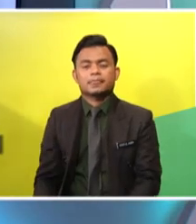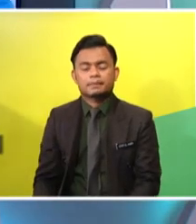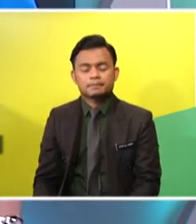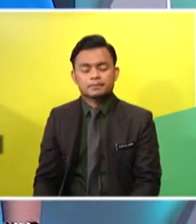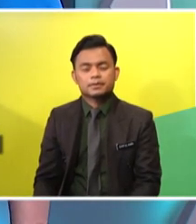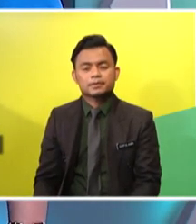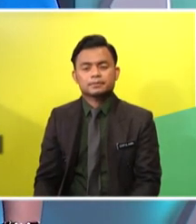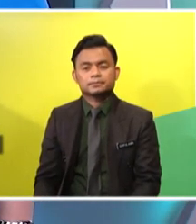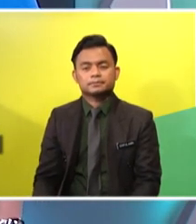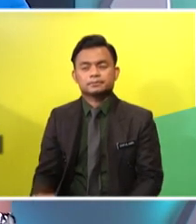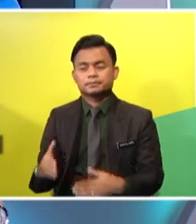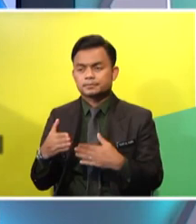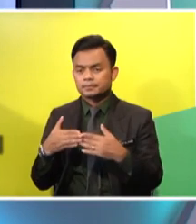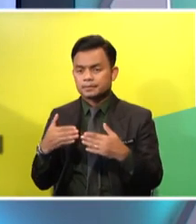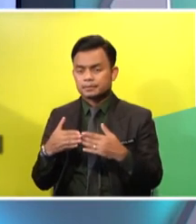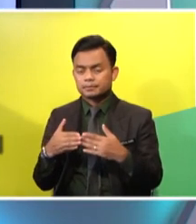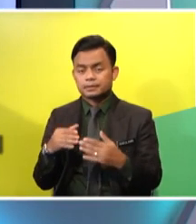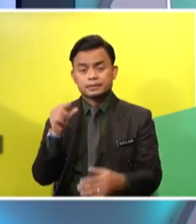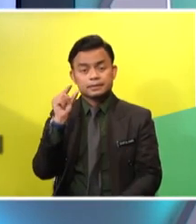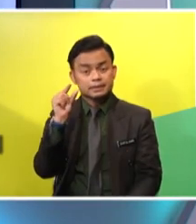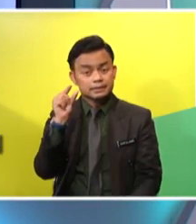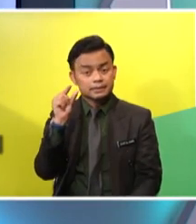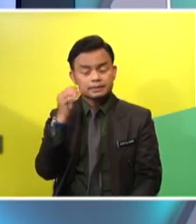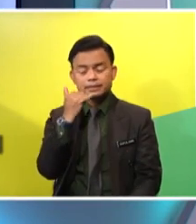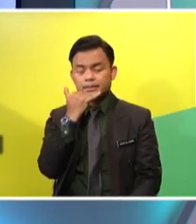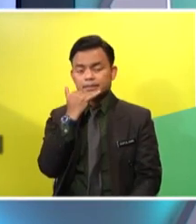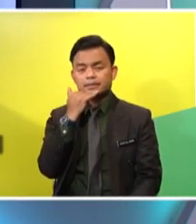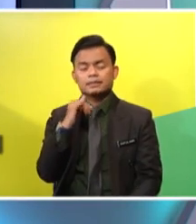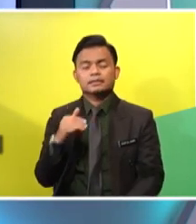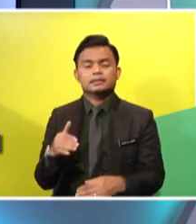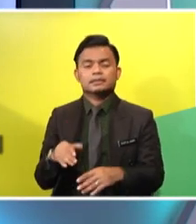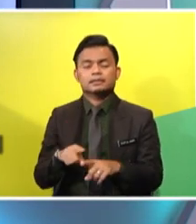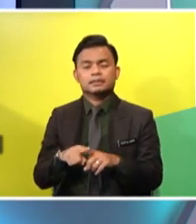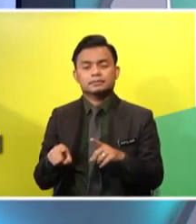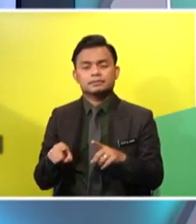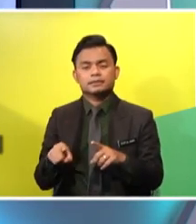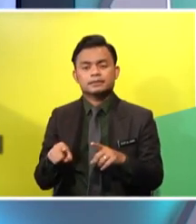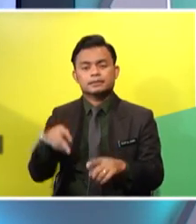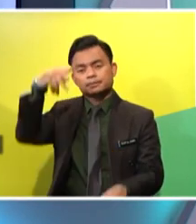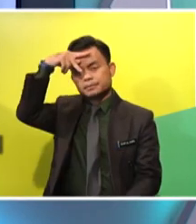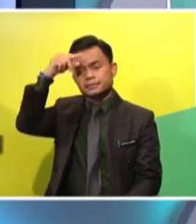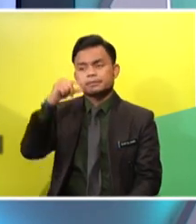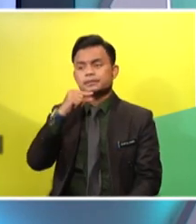Okay. She made a little bit mistake. Peng Peng, can you correct it?